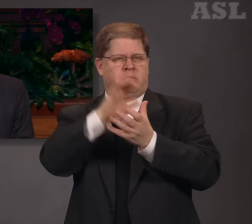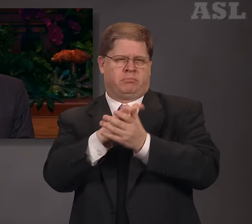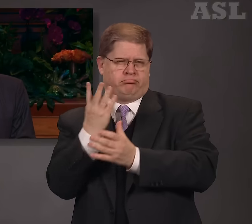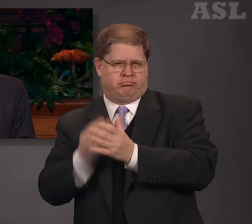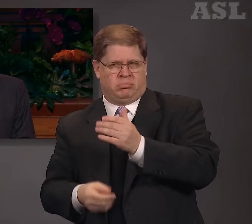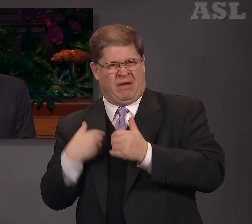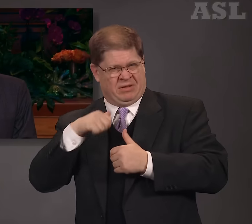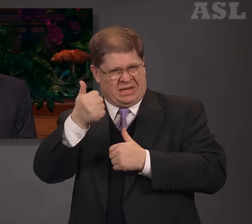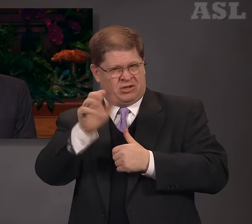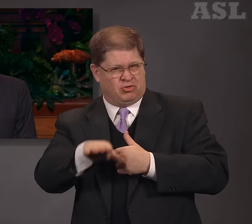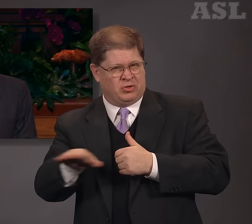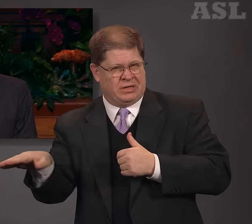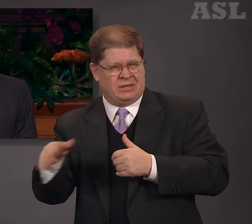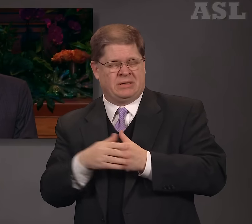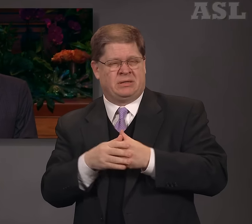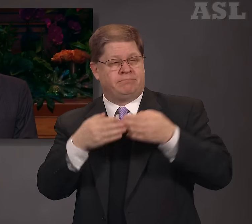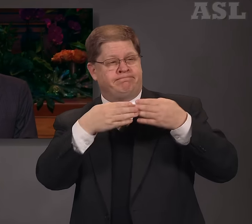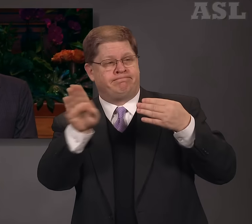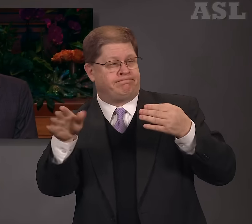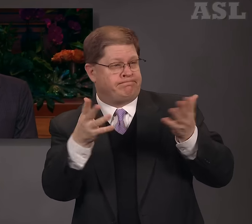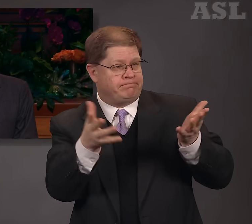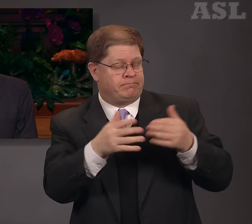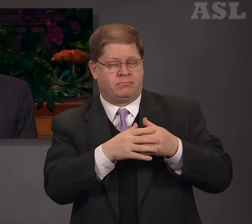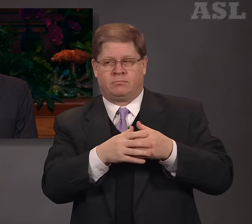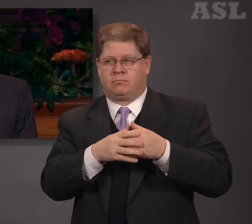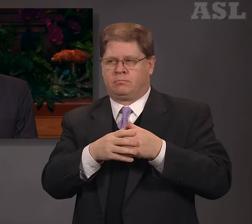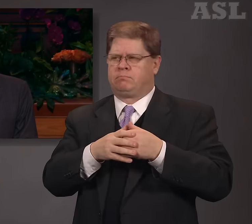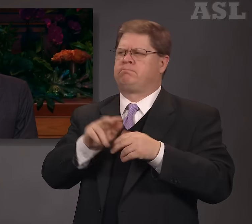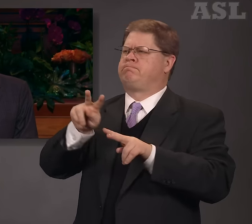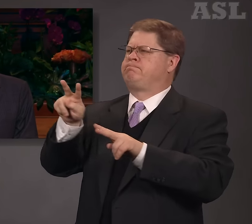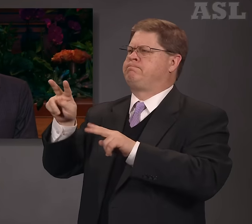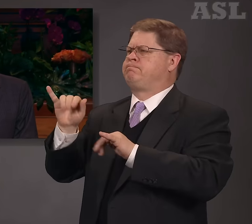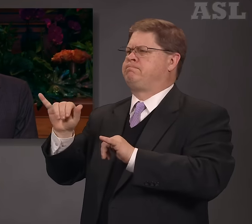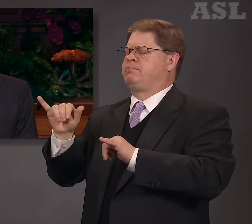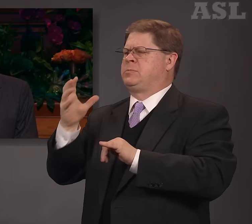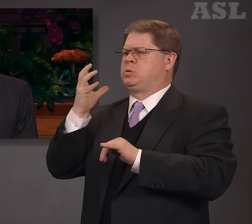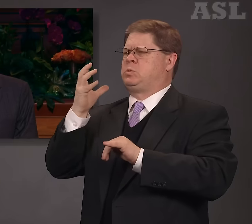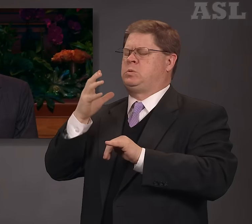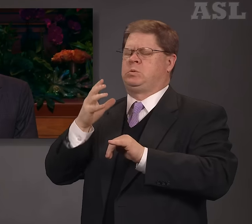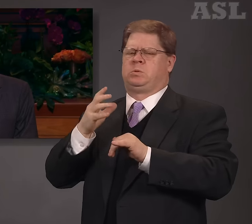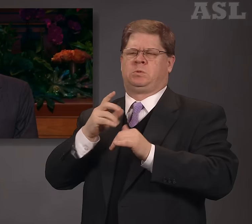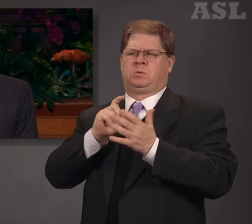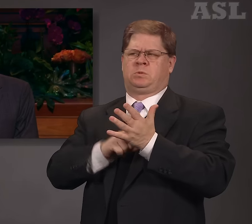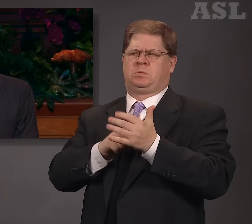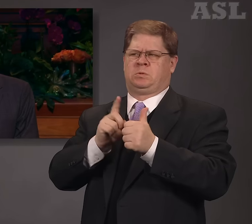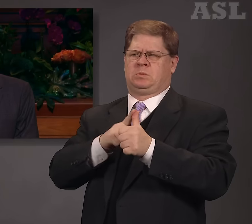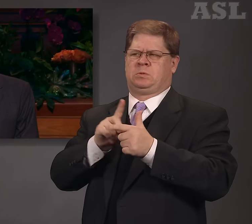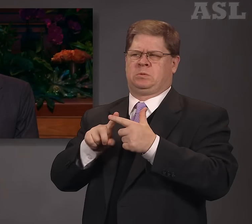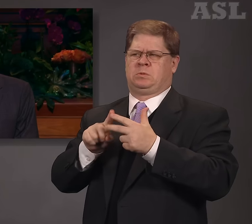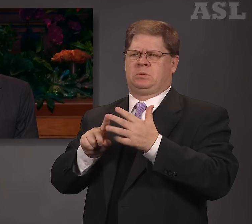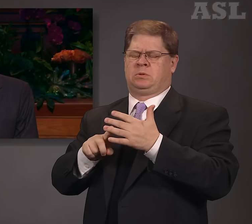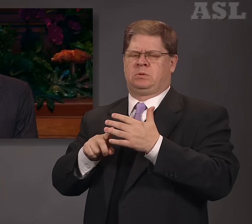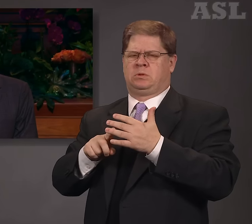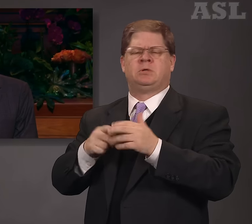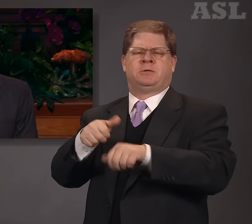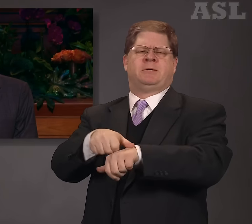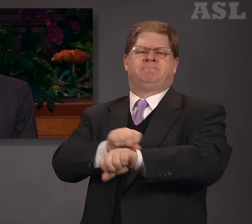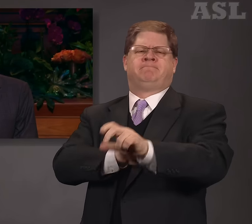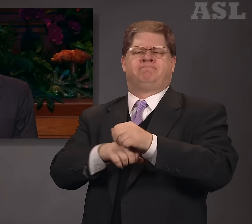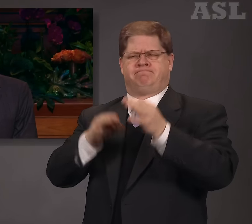10 answered the door, their difficult circumstances and great needs became readily apparent to